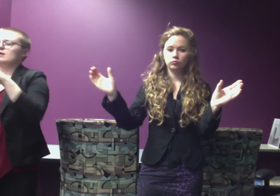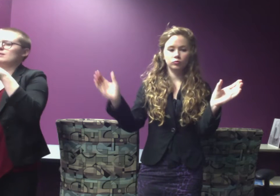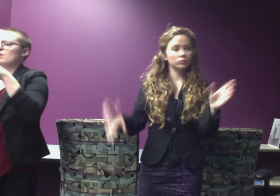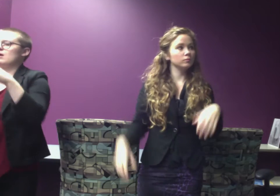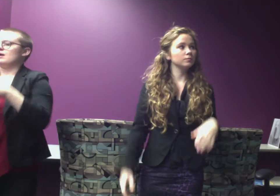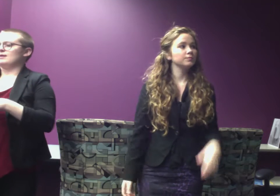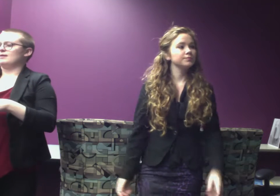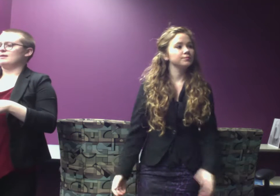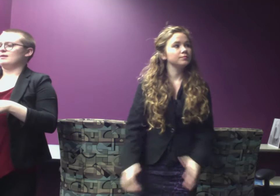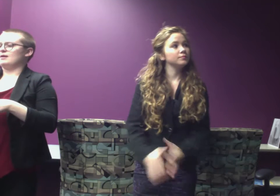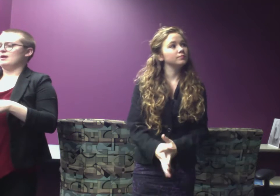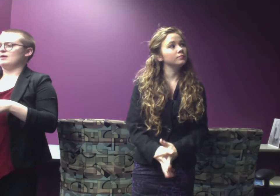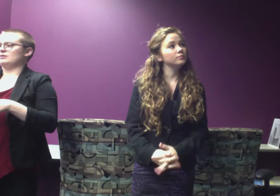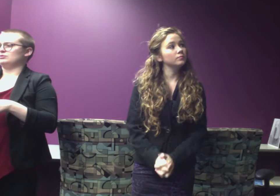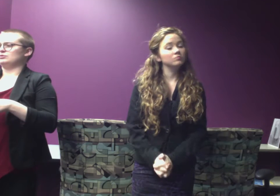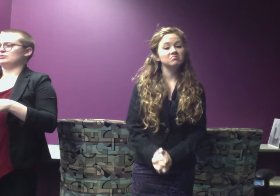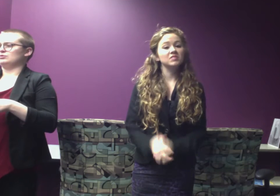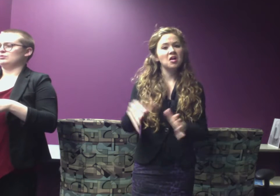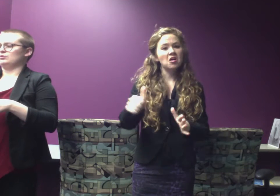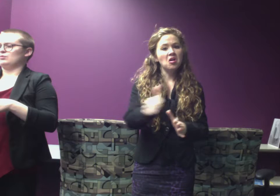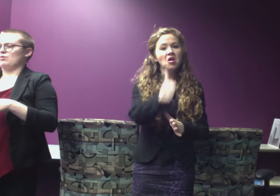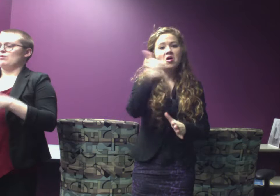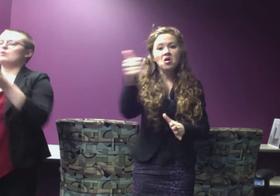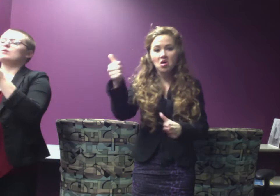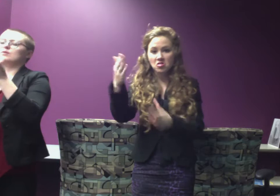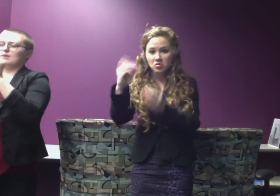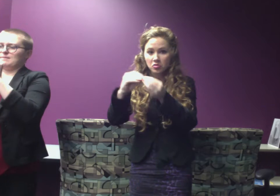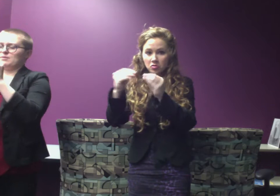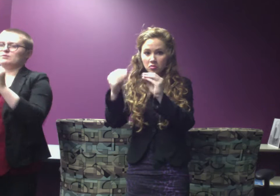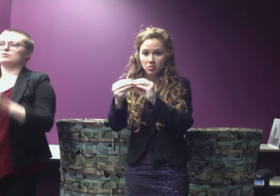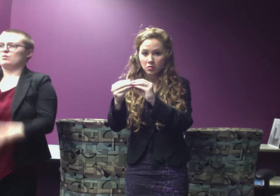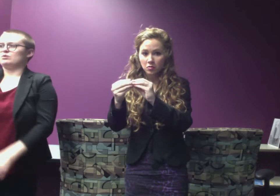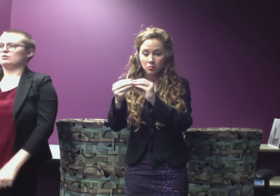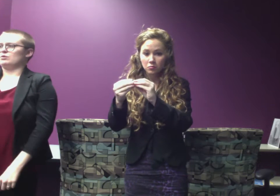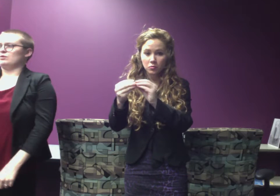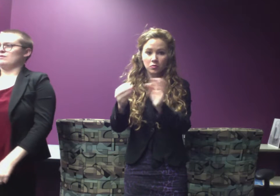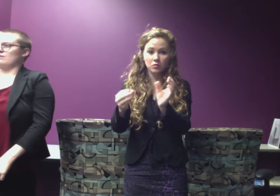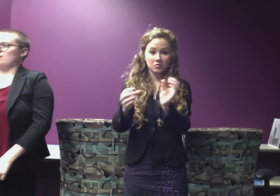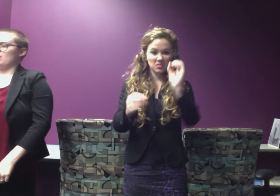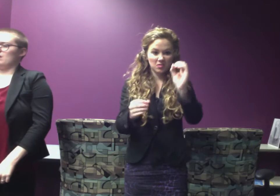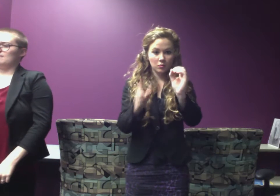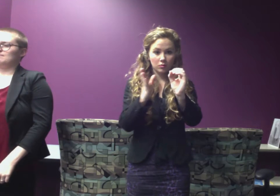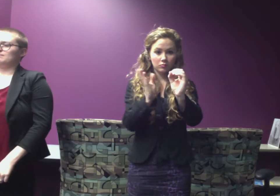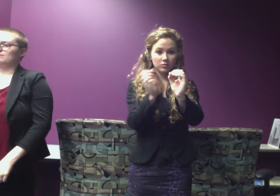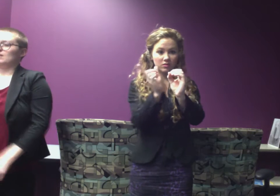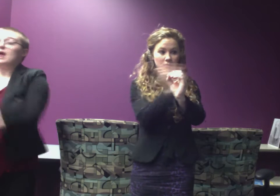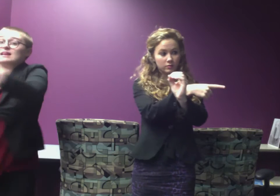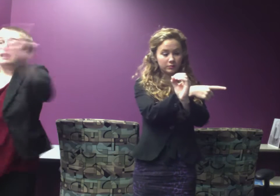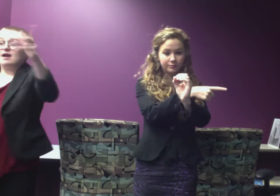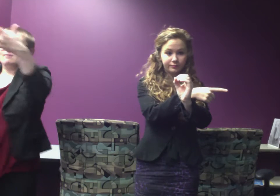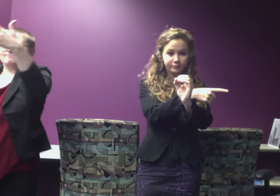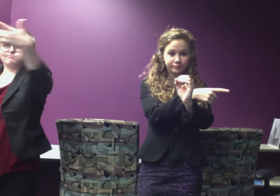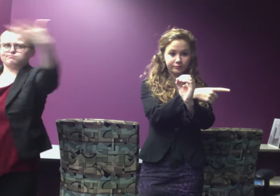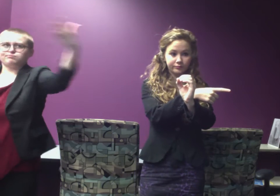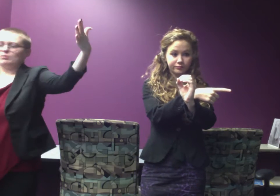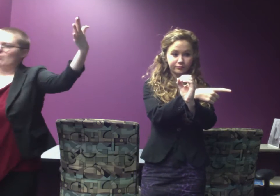Now, there are other numbers as well that exist to the left of 0. And suppose somebody said, locate